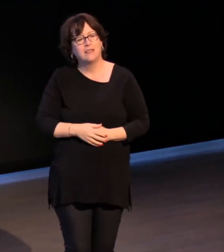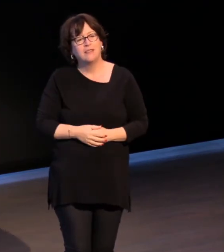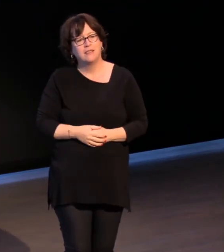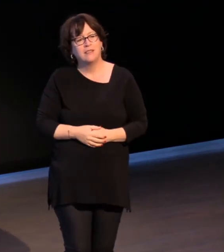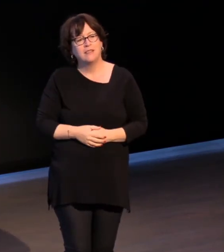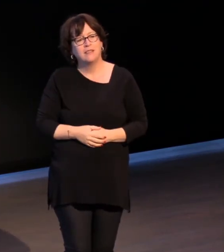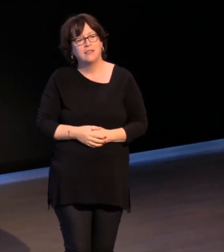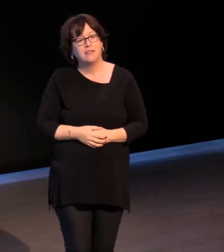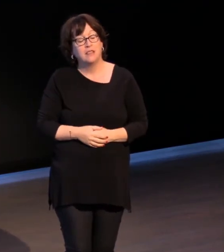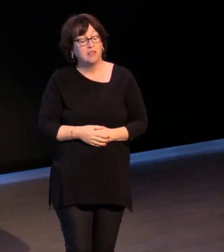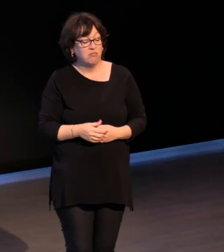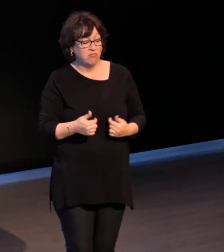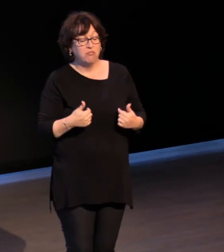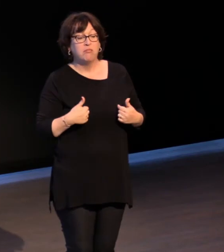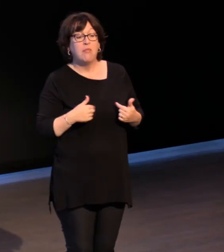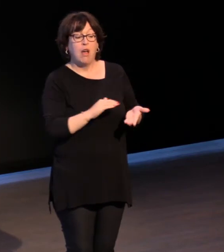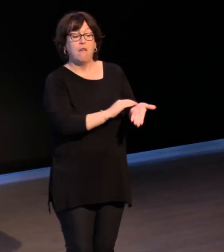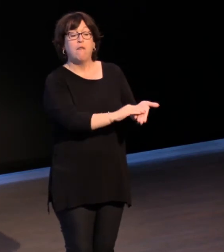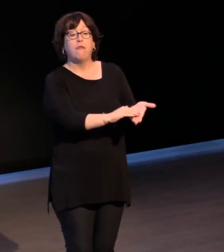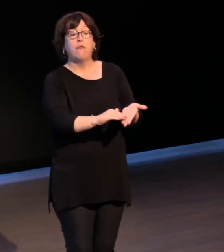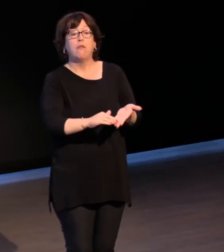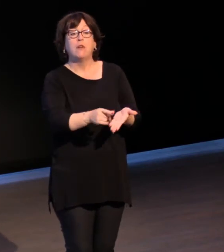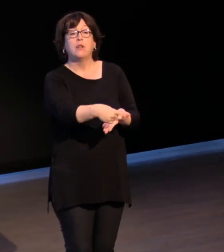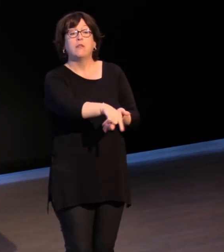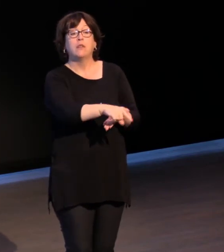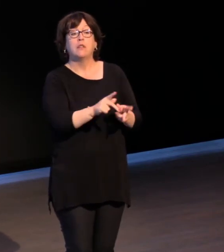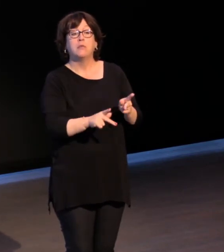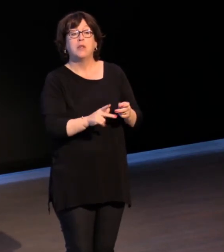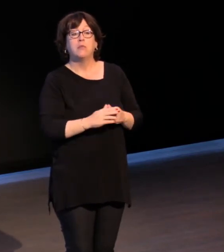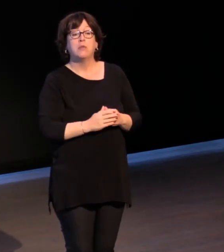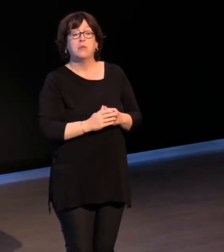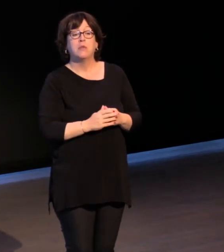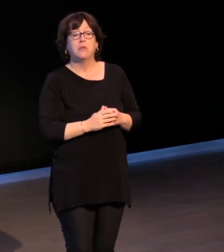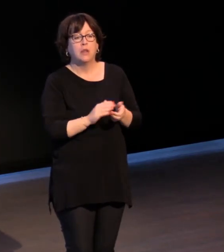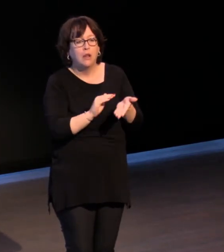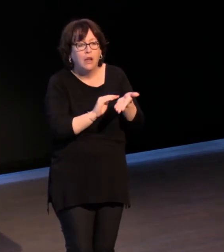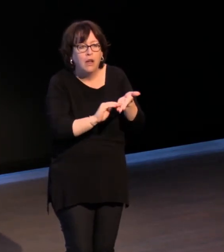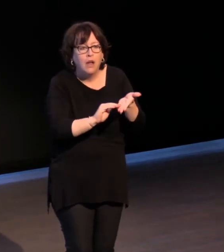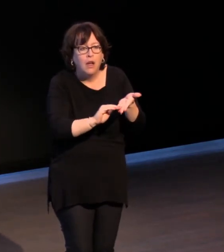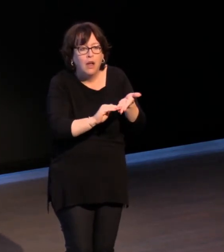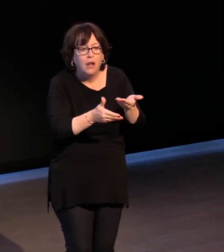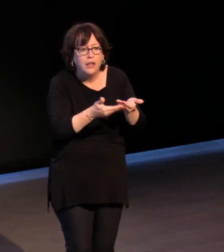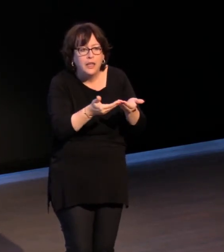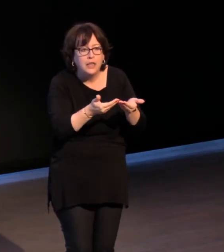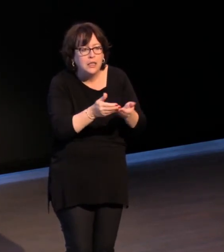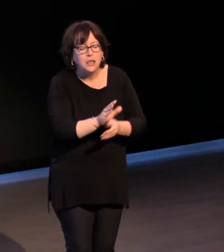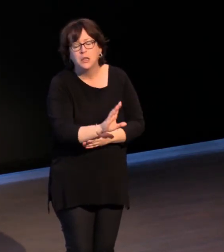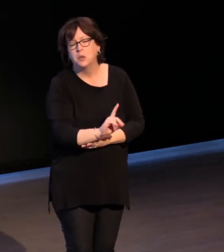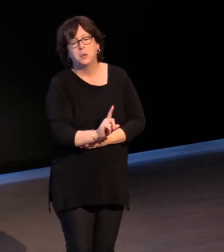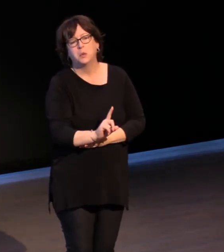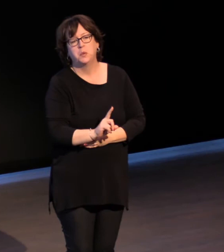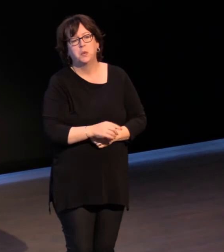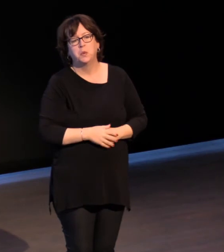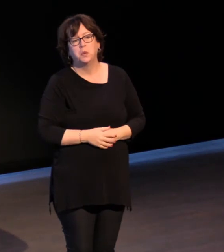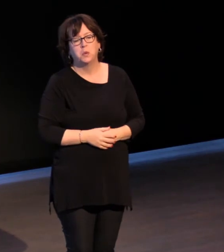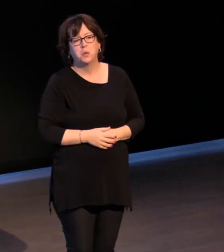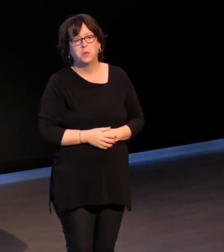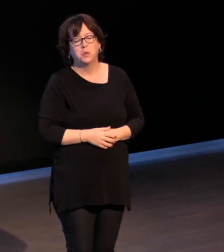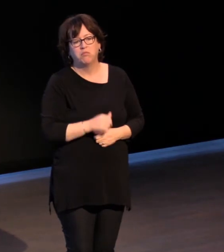I have forgiven these people, not because forgiving is an easy task or an easy thing,